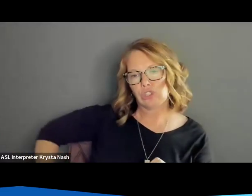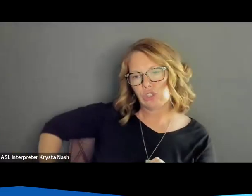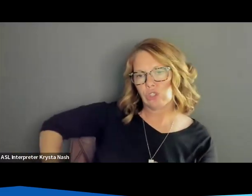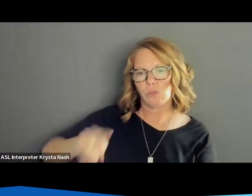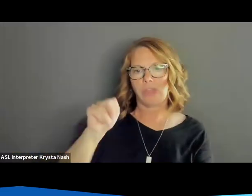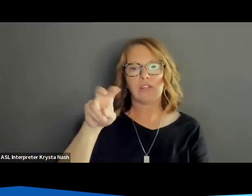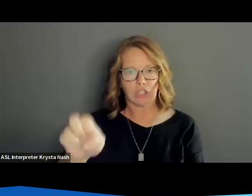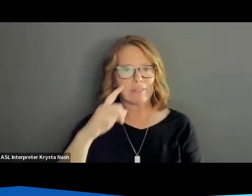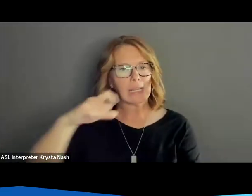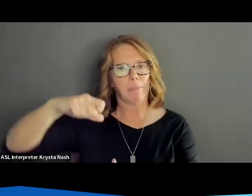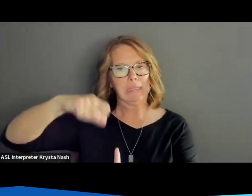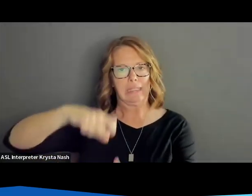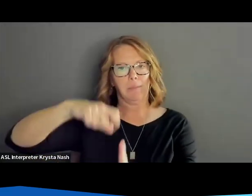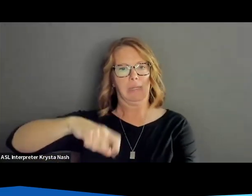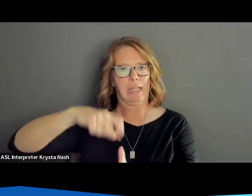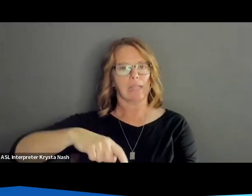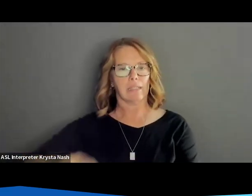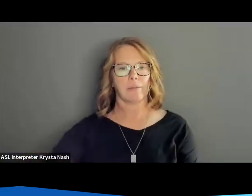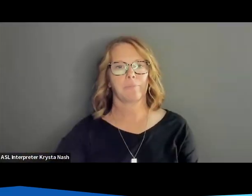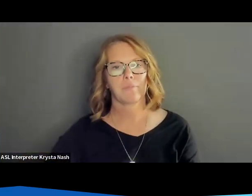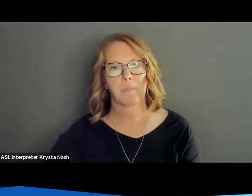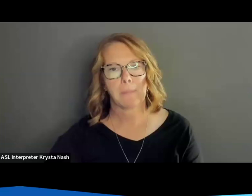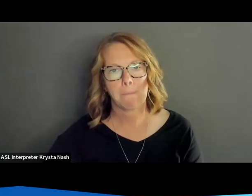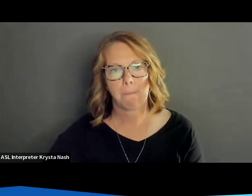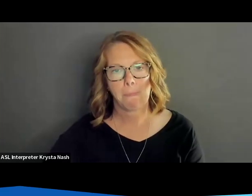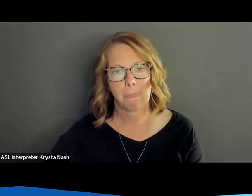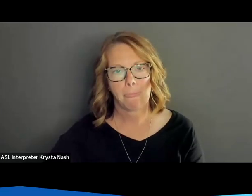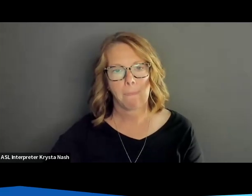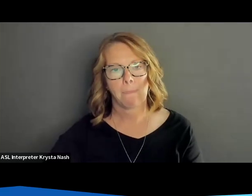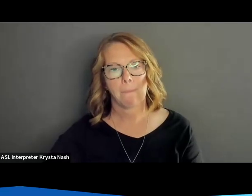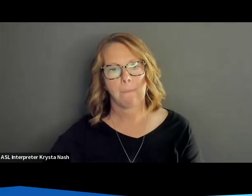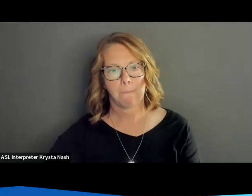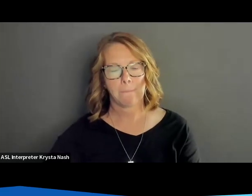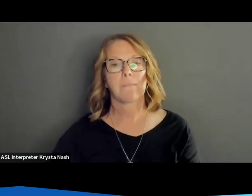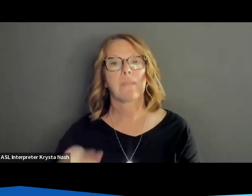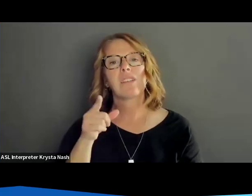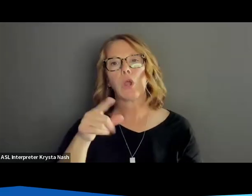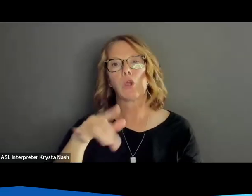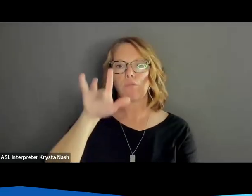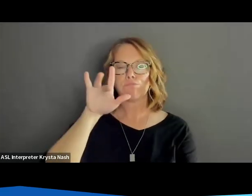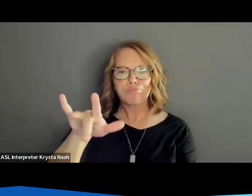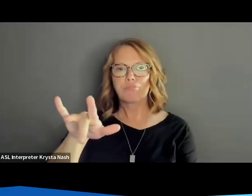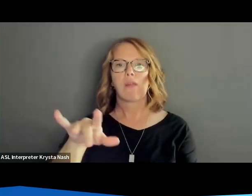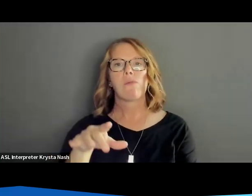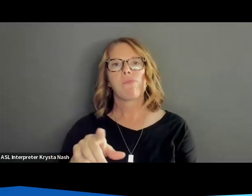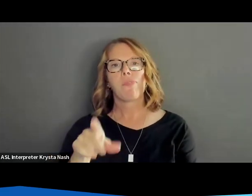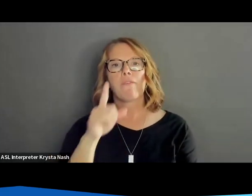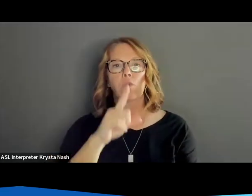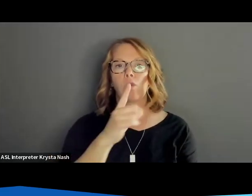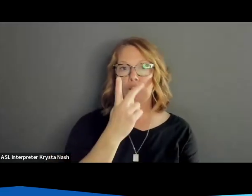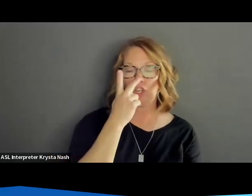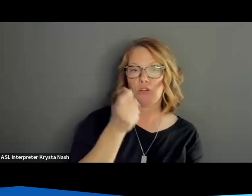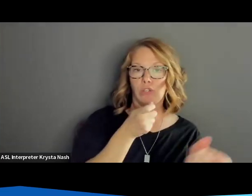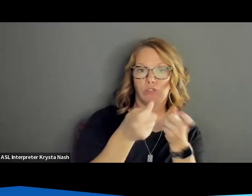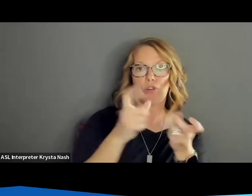be stimulated because those are peripheral nerves. And so those can be stimulated. And so you press a button for urine control, you press a button